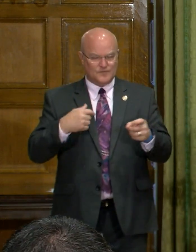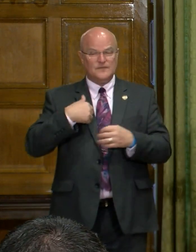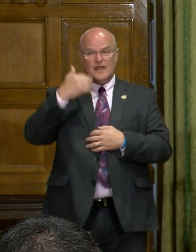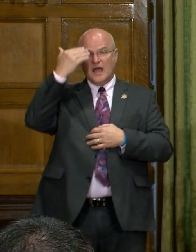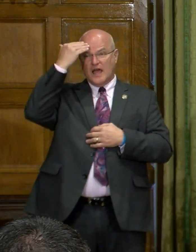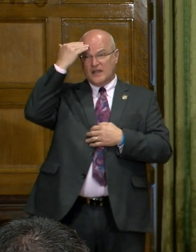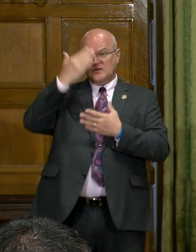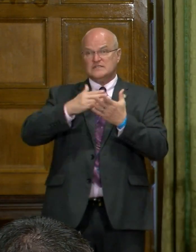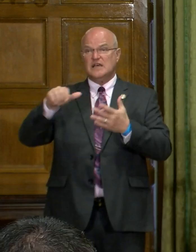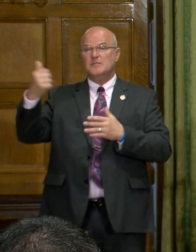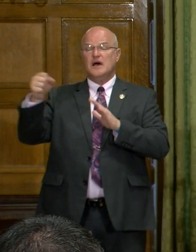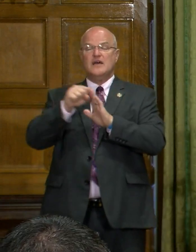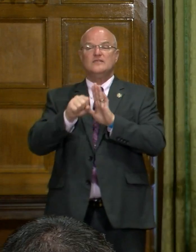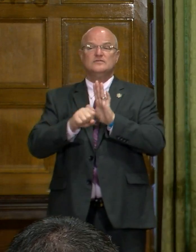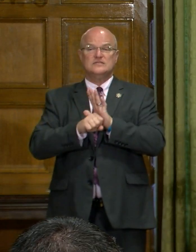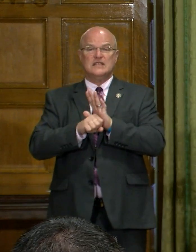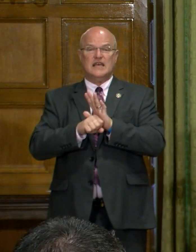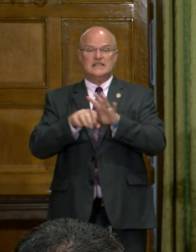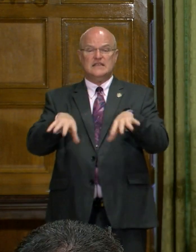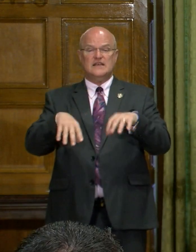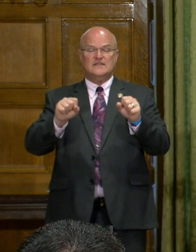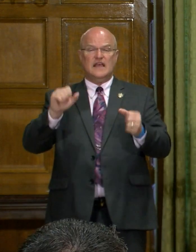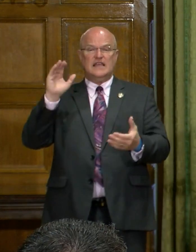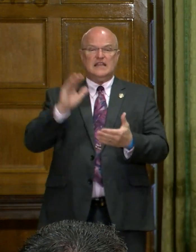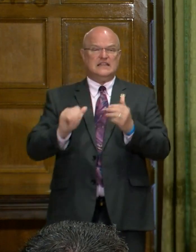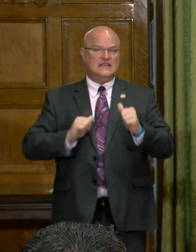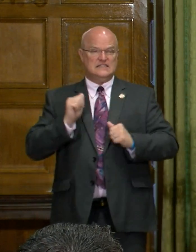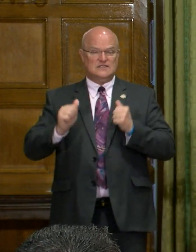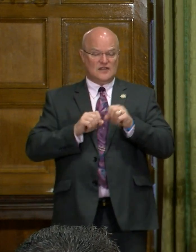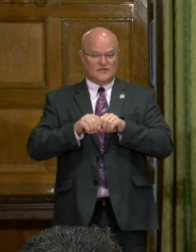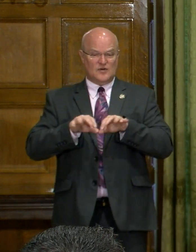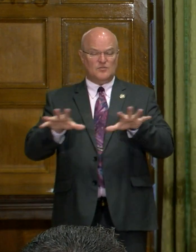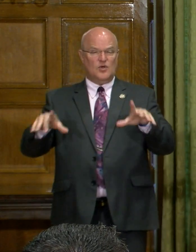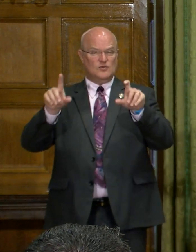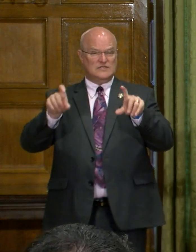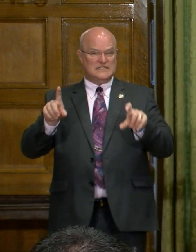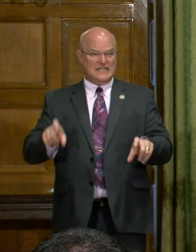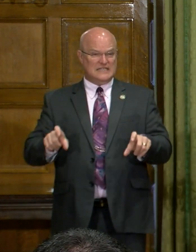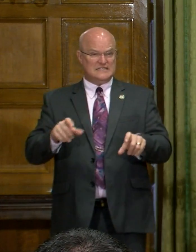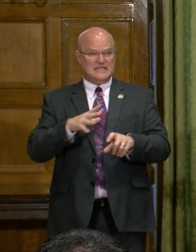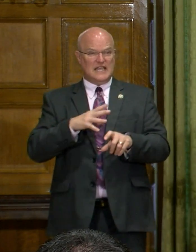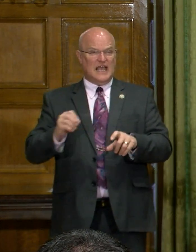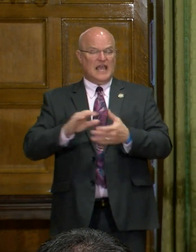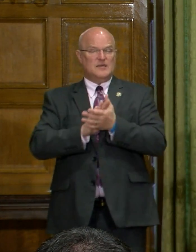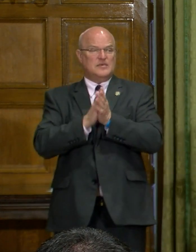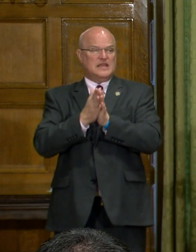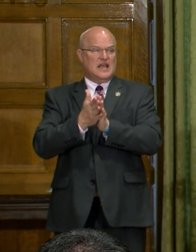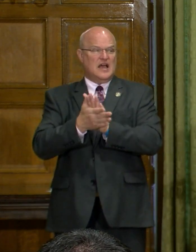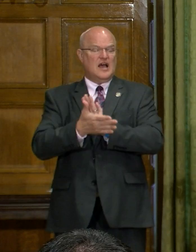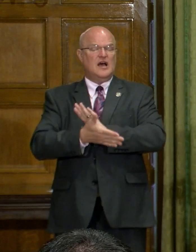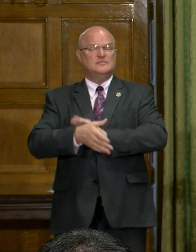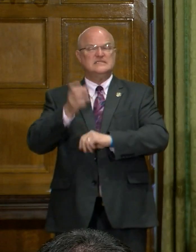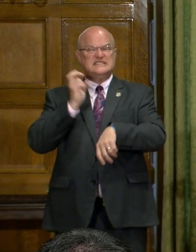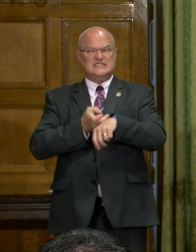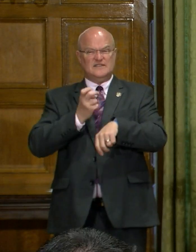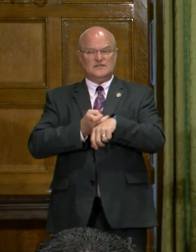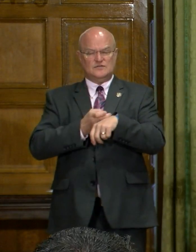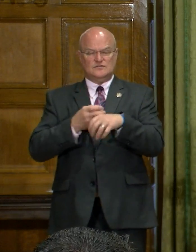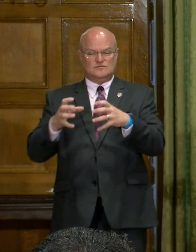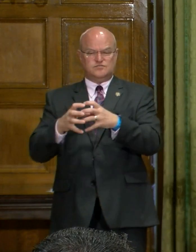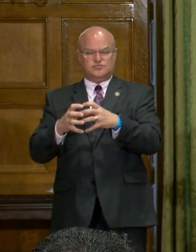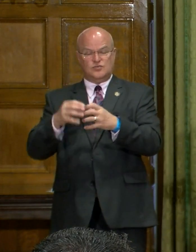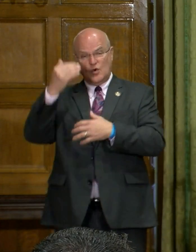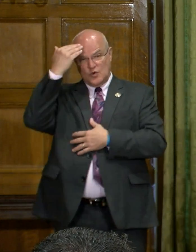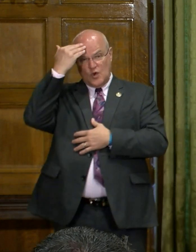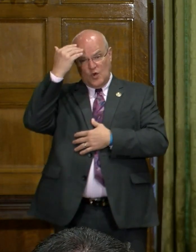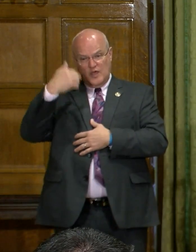that in some other states, they've taken a less aggressive approach to testing, and it just becomes very, very difficult to contain, or